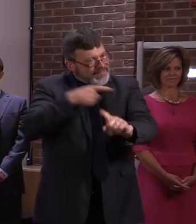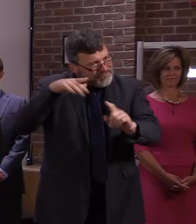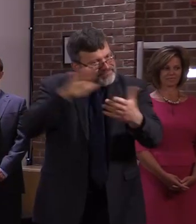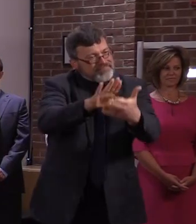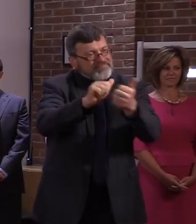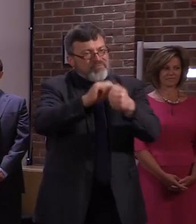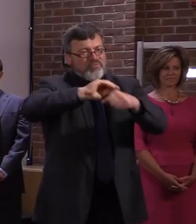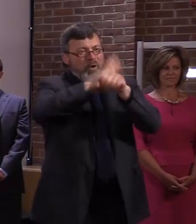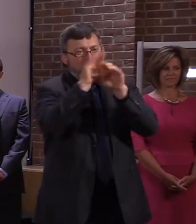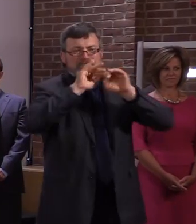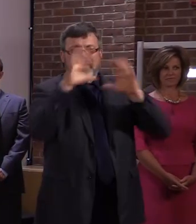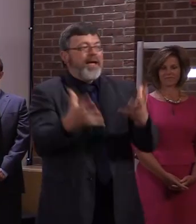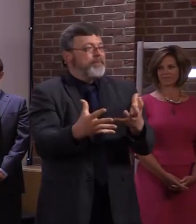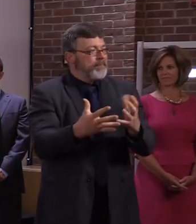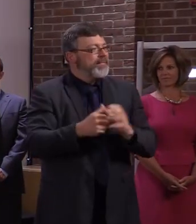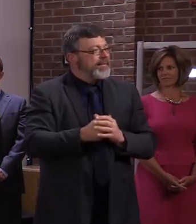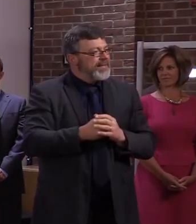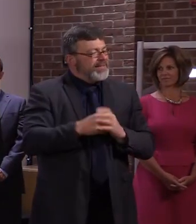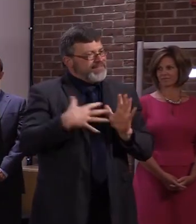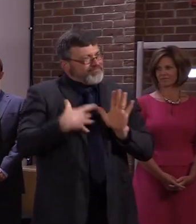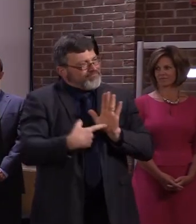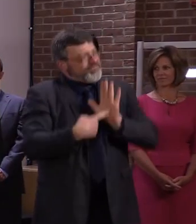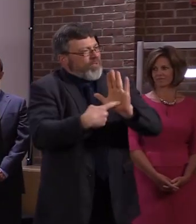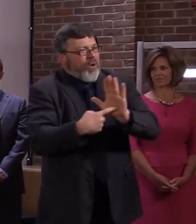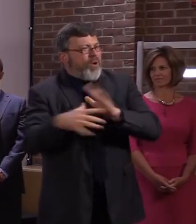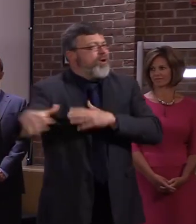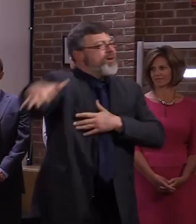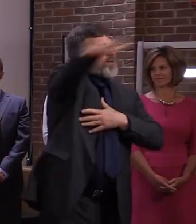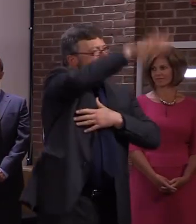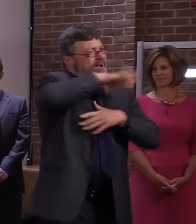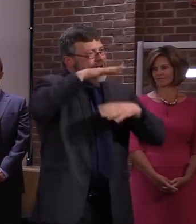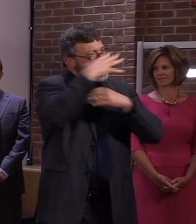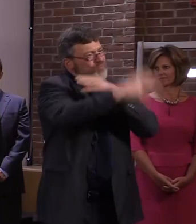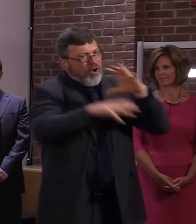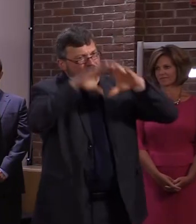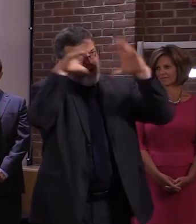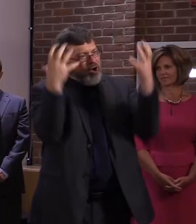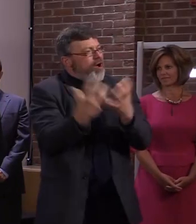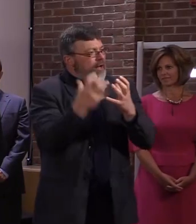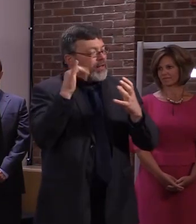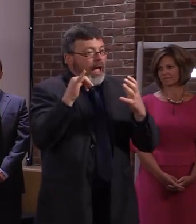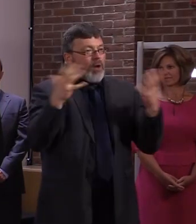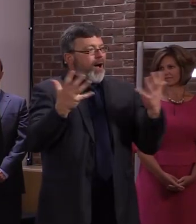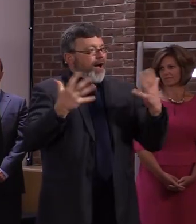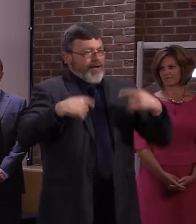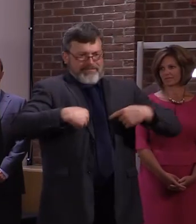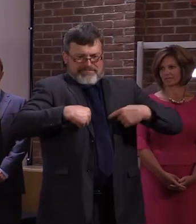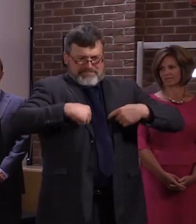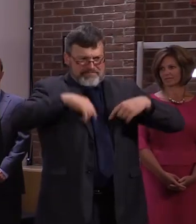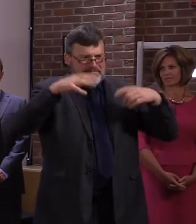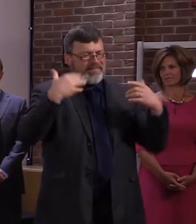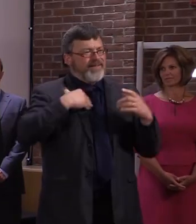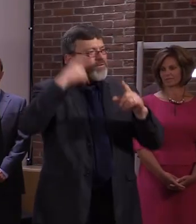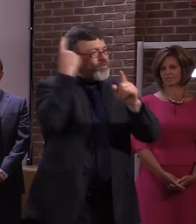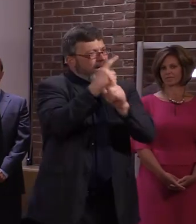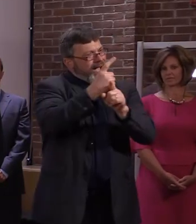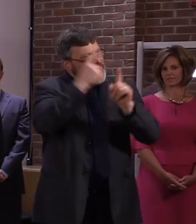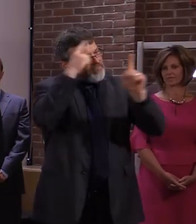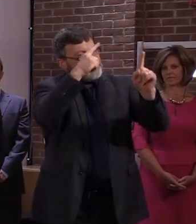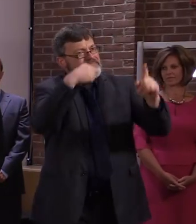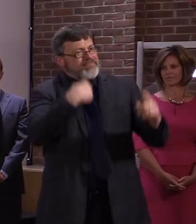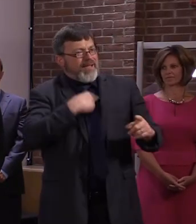Our state has shown the world what's possible when you have a group of people with the right attitude, following the